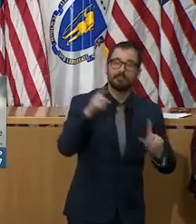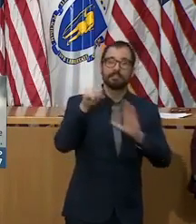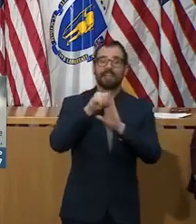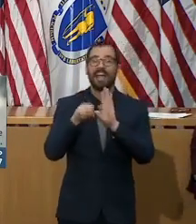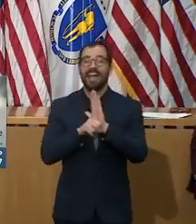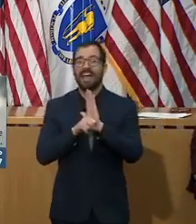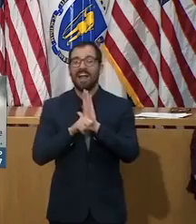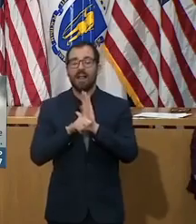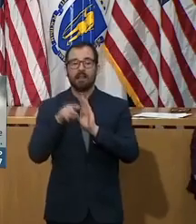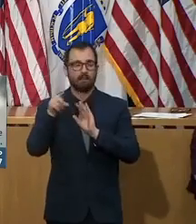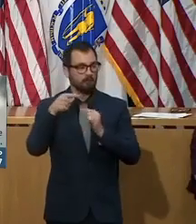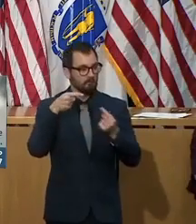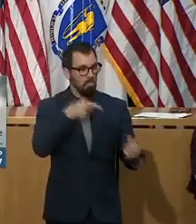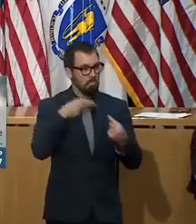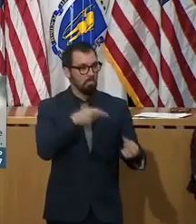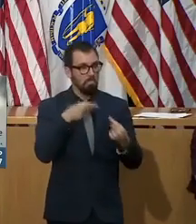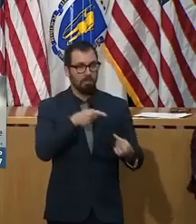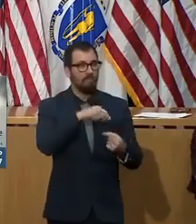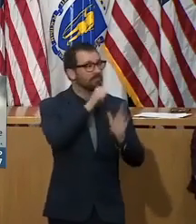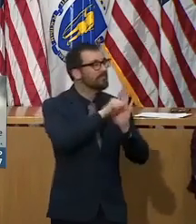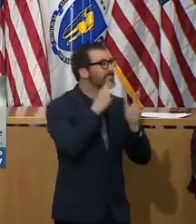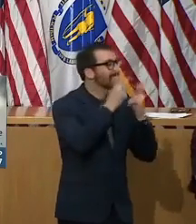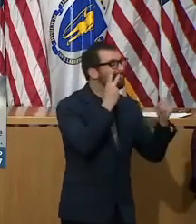comply with or